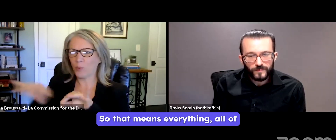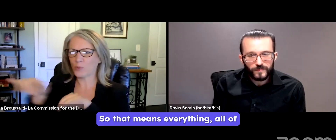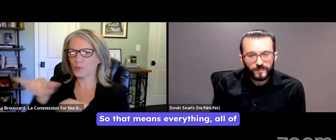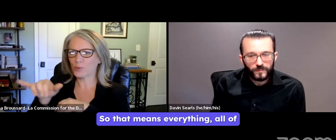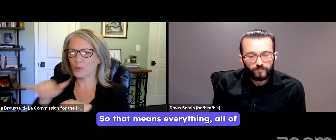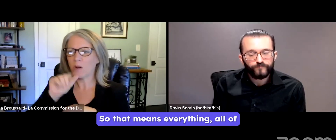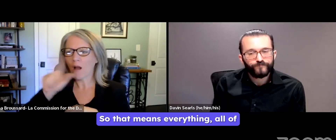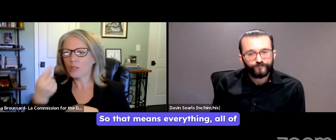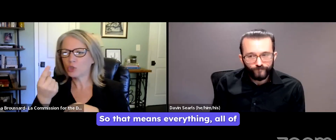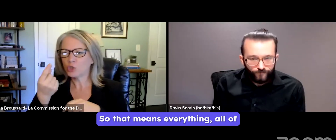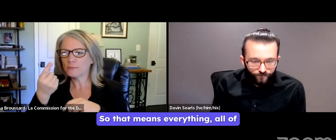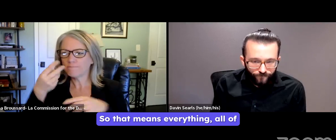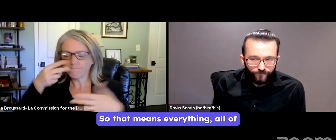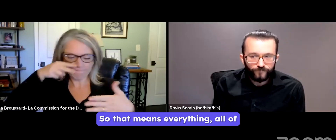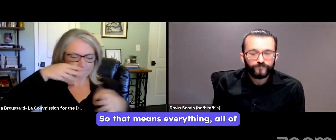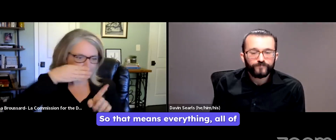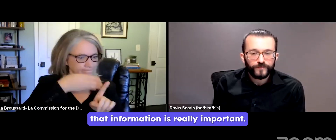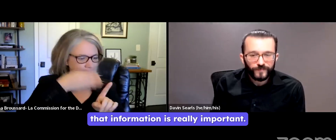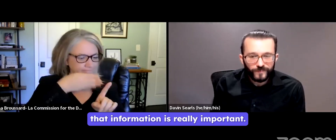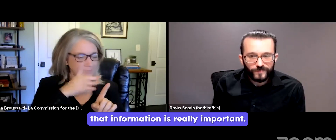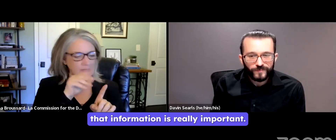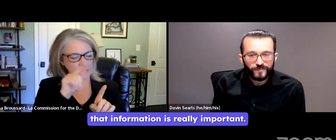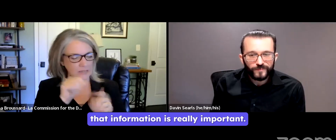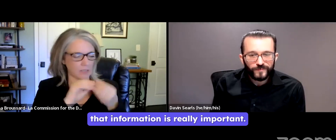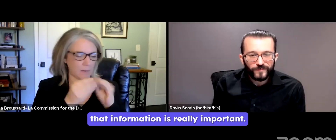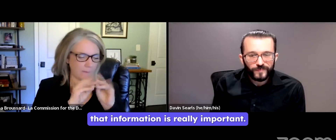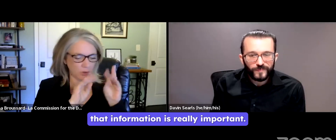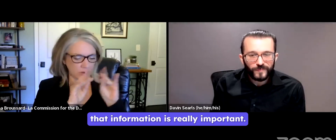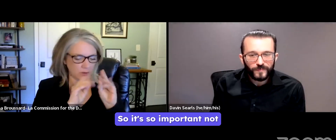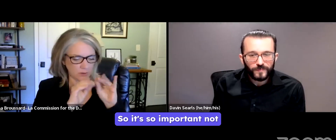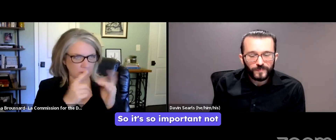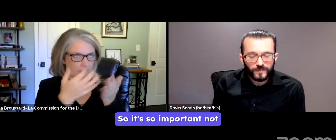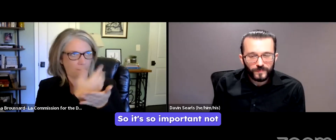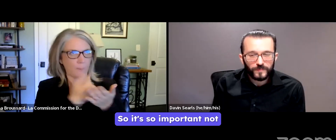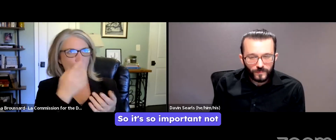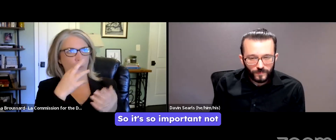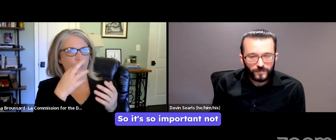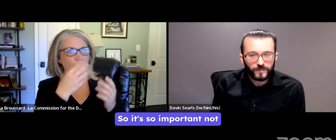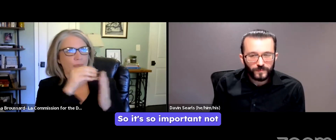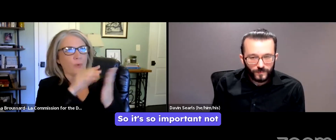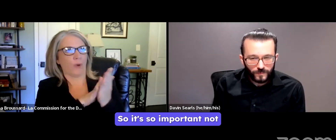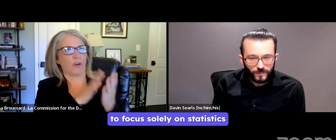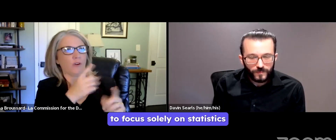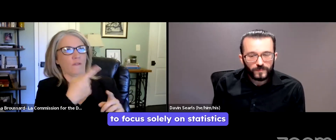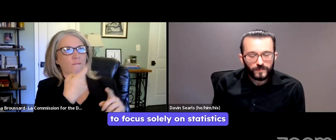means everything, all of that information is really important. So it's so important not to